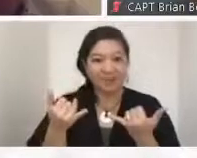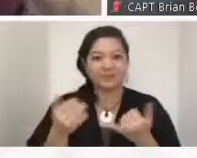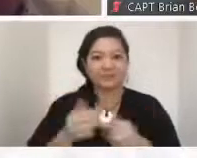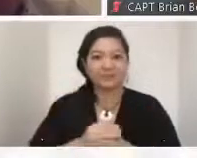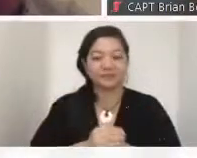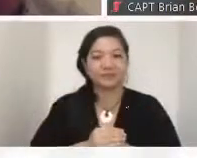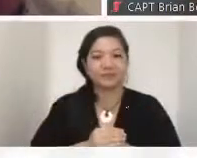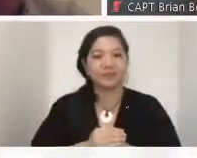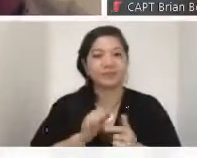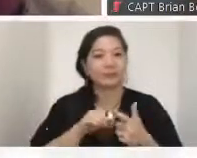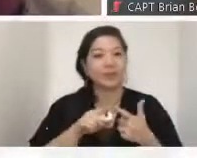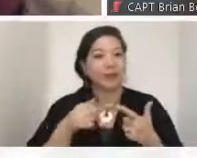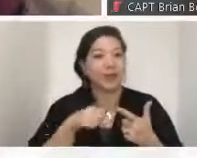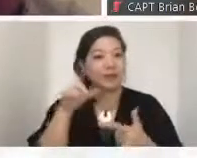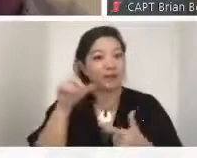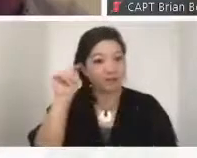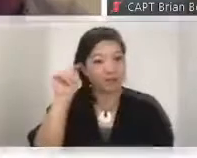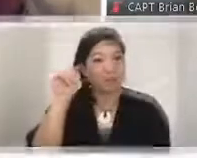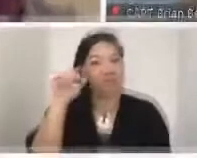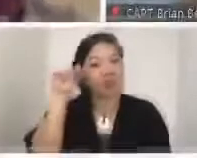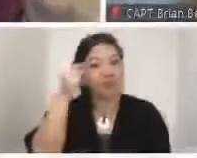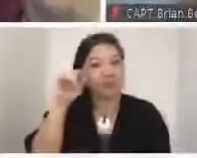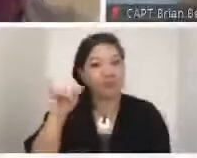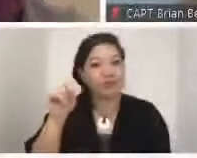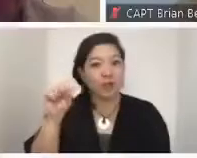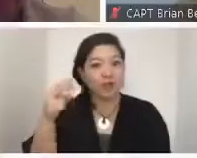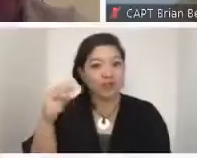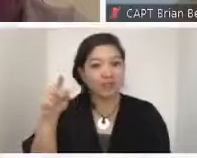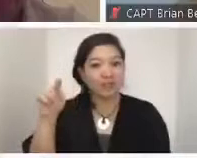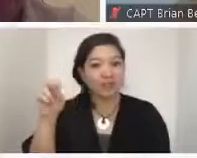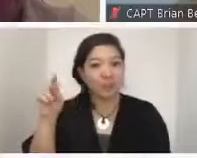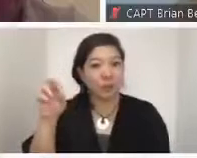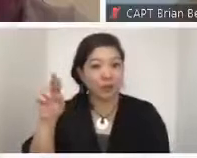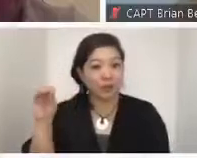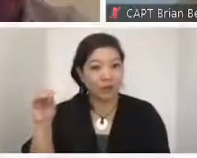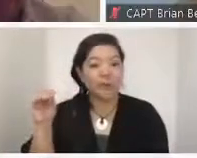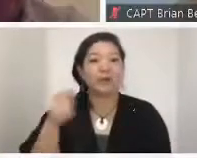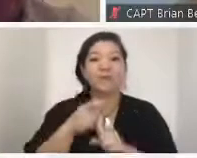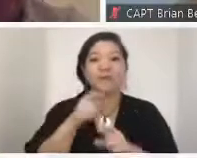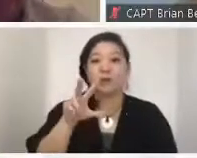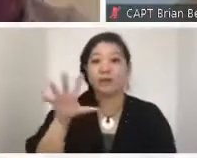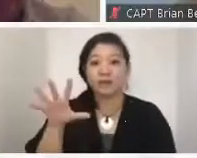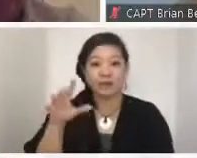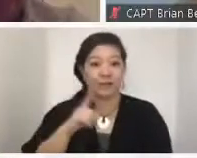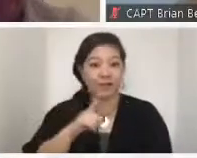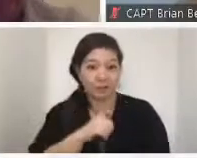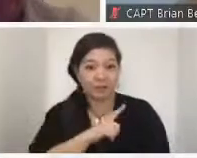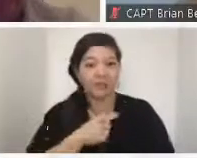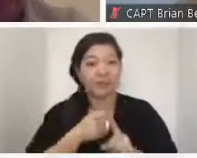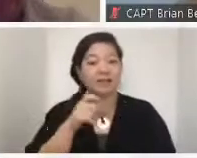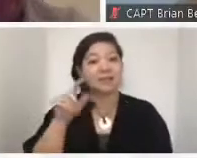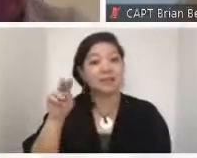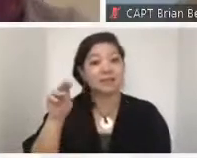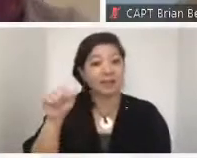as well as our Lieutenant Governor Joshua F. Tenorio. From the 35th Guam Legislature, we have Speaker Tina Rose